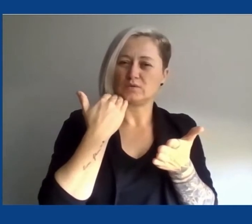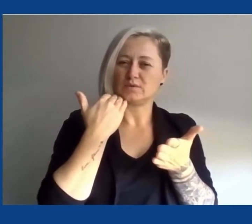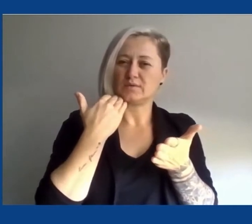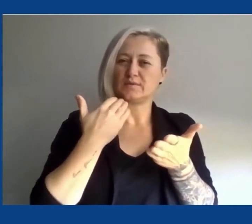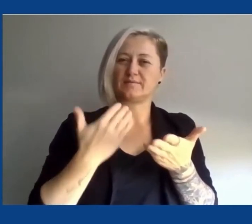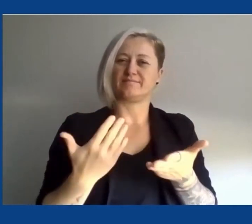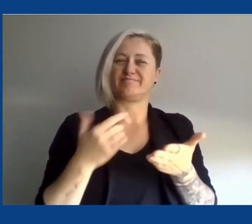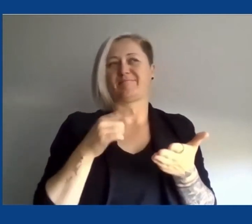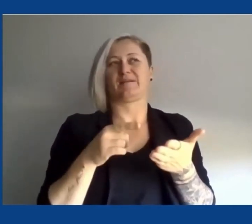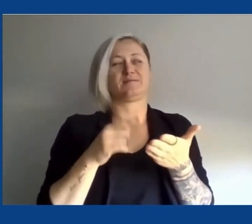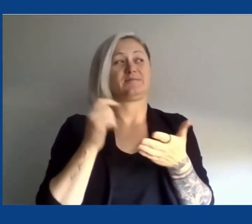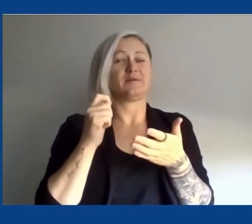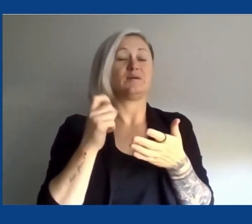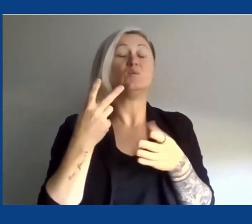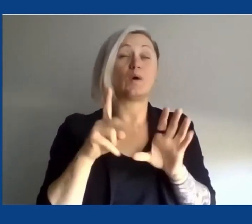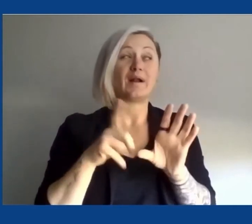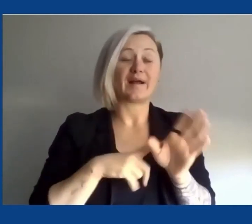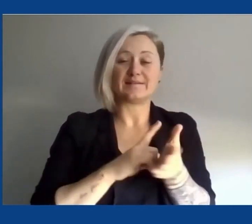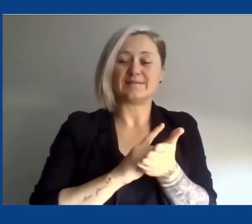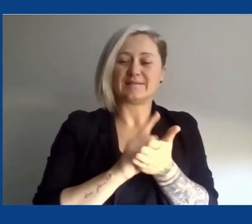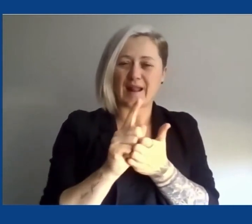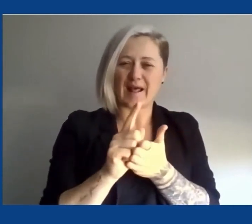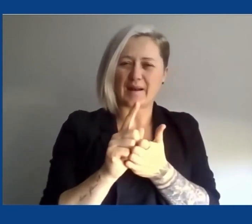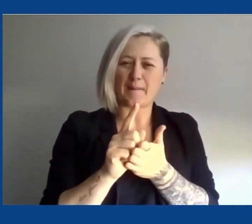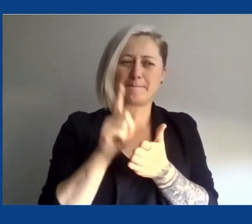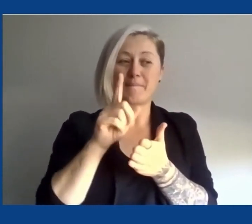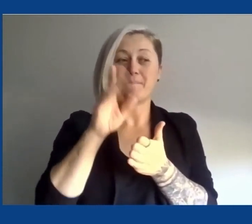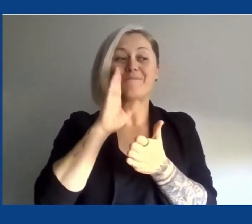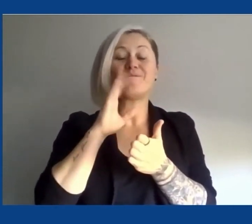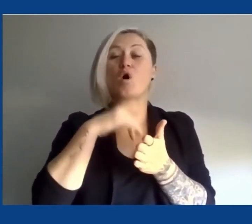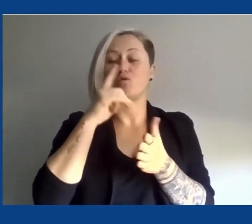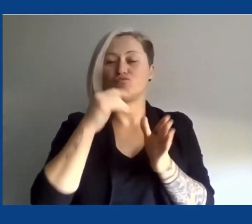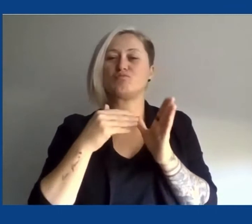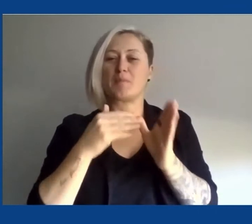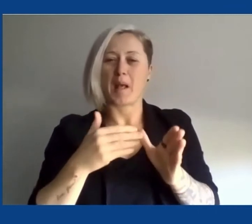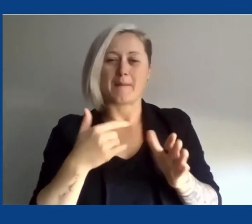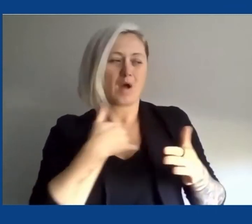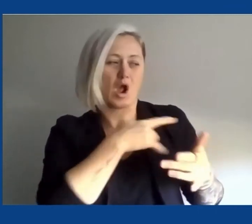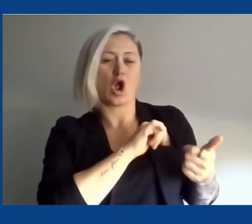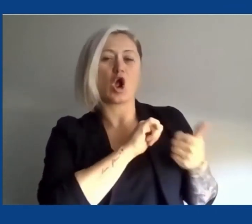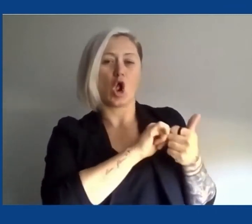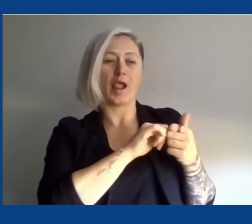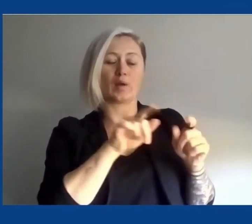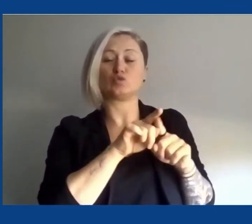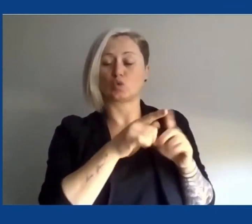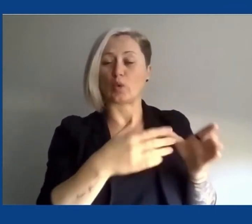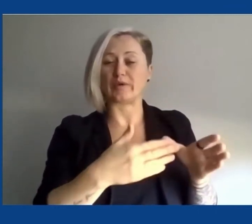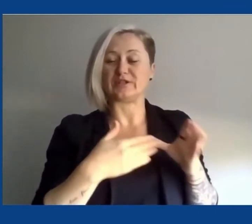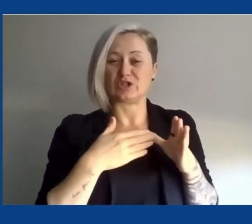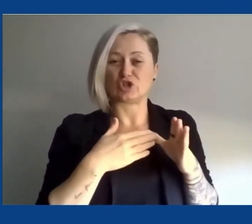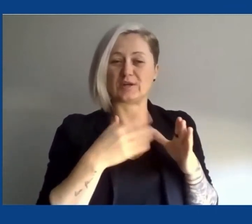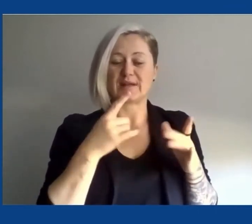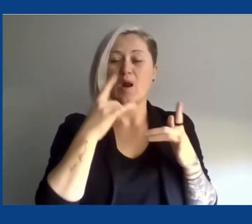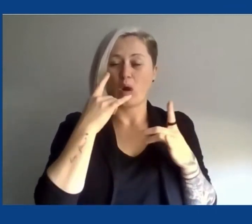20 years later. But before I could reply, my colleague, who also was Indigenous, and a